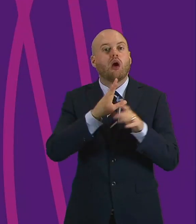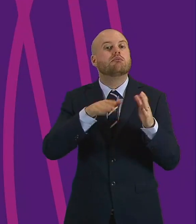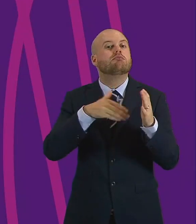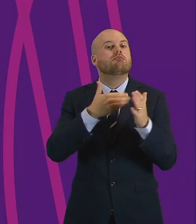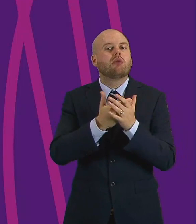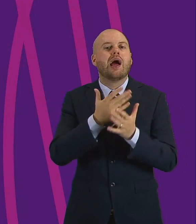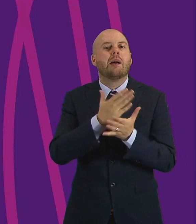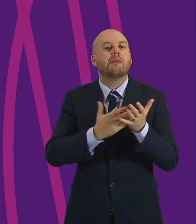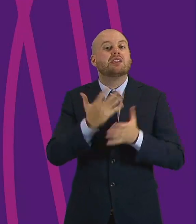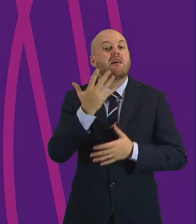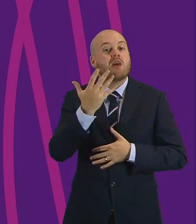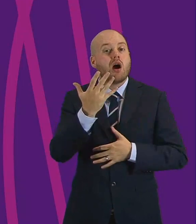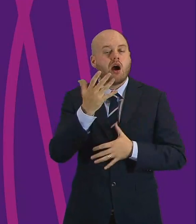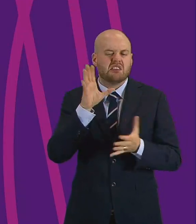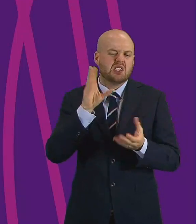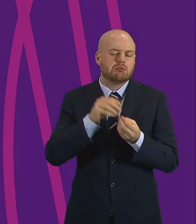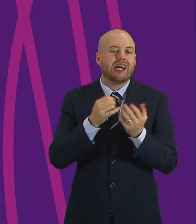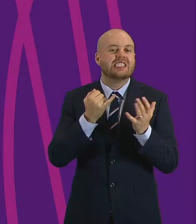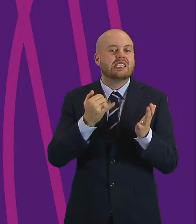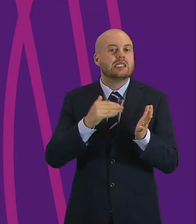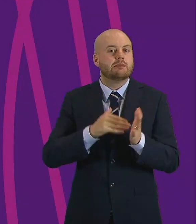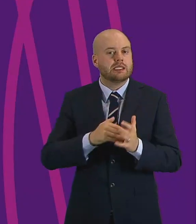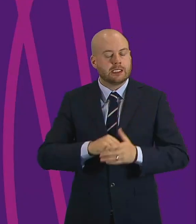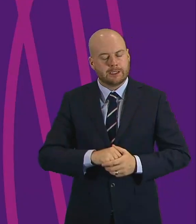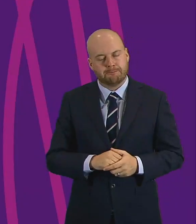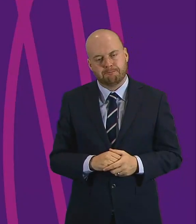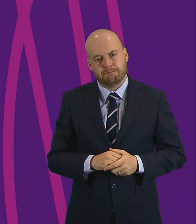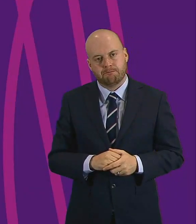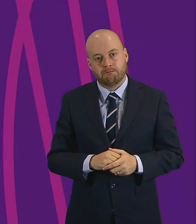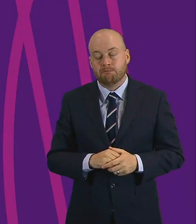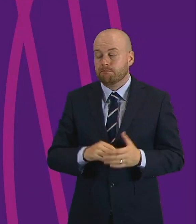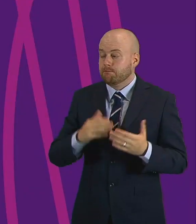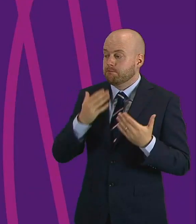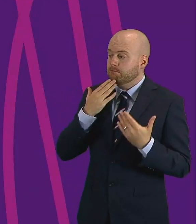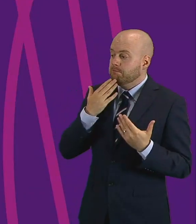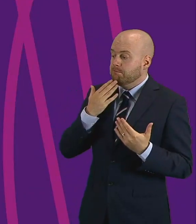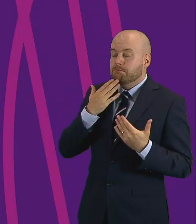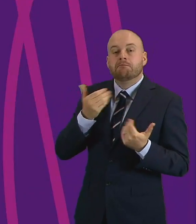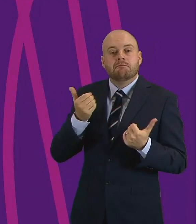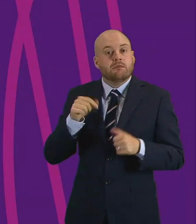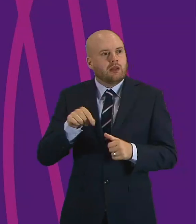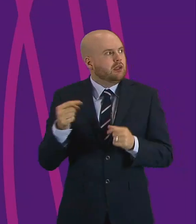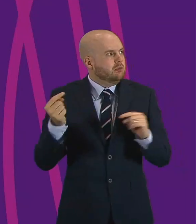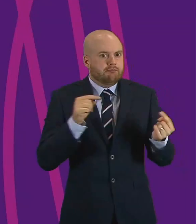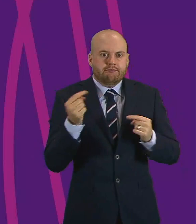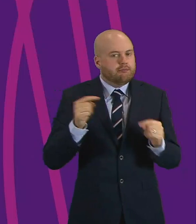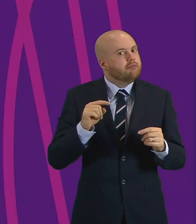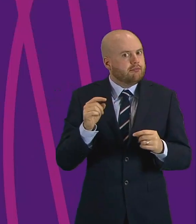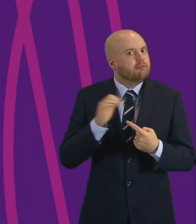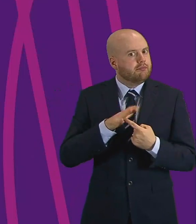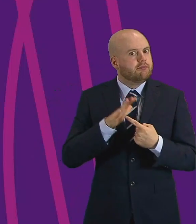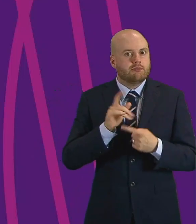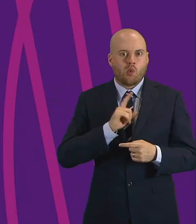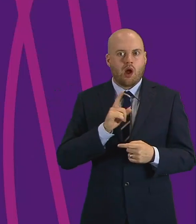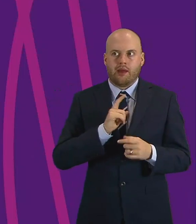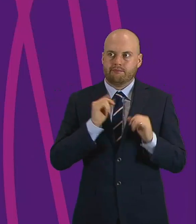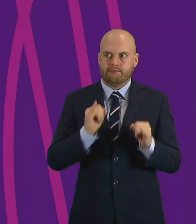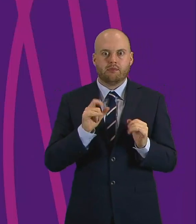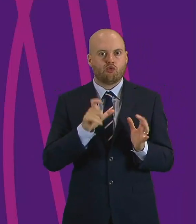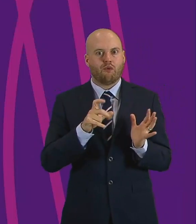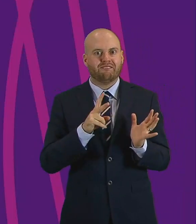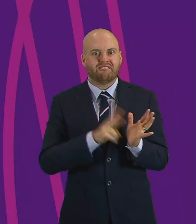minutes. Sure, thanks very much, Presiding Officer. This debate matters because we are living through an extremely challenging time. Combating coronavirus